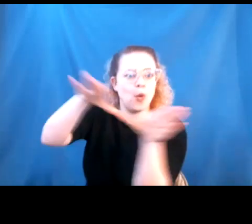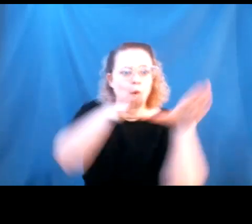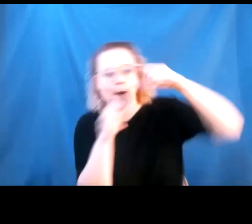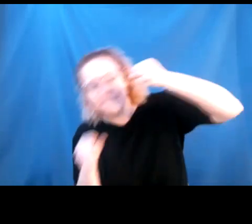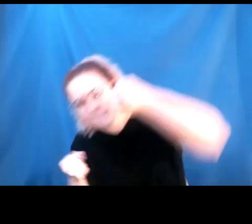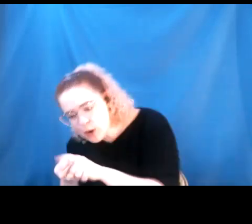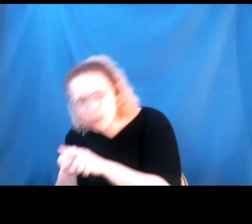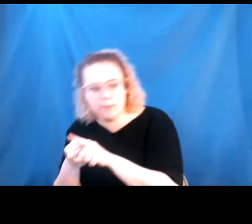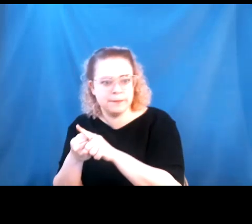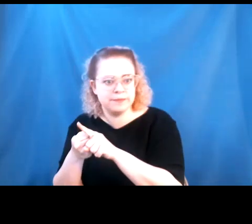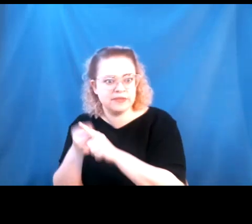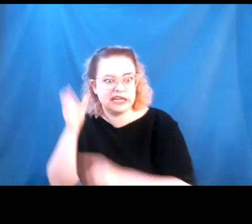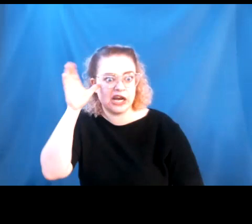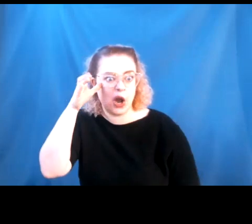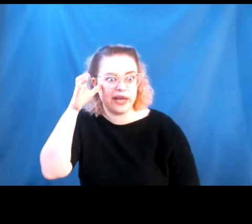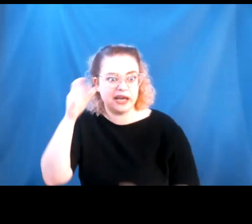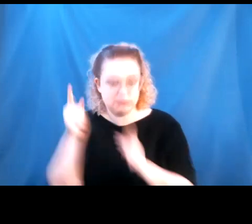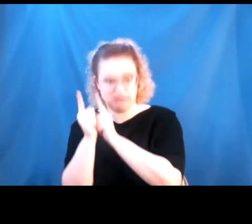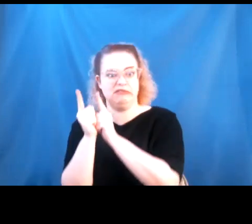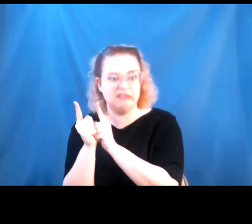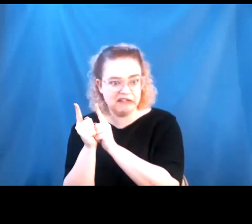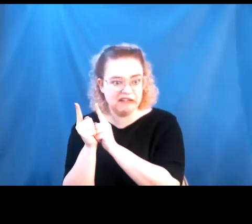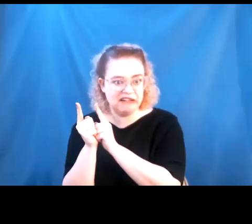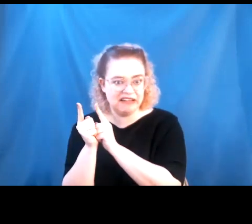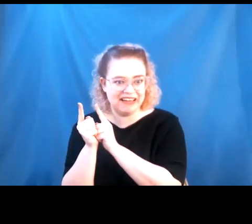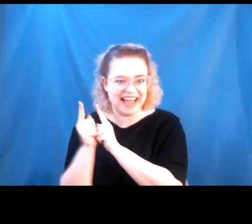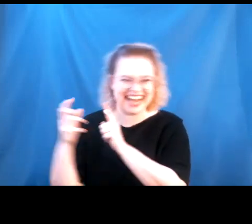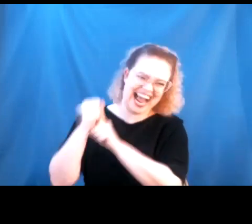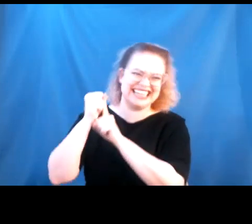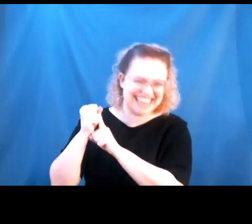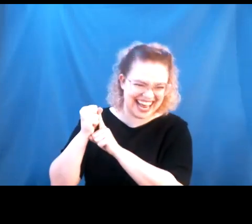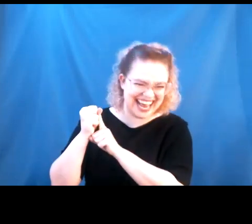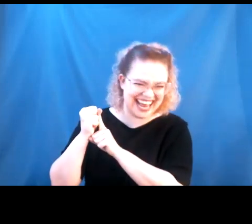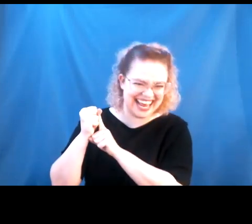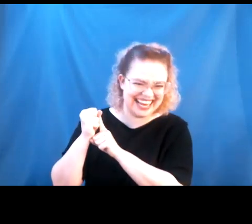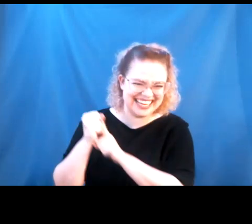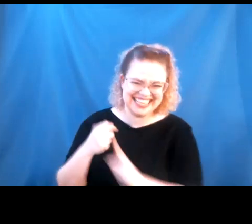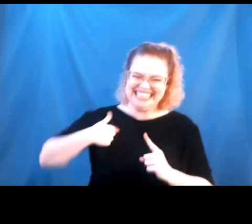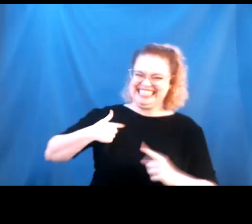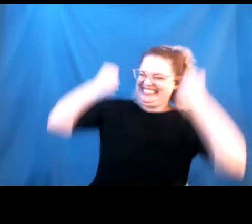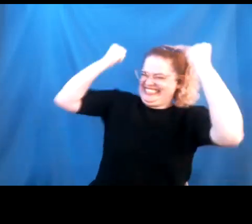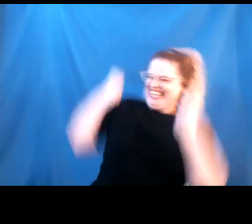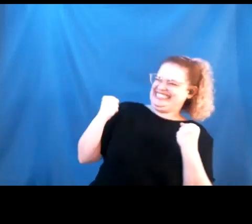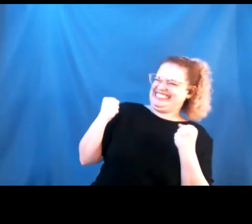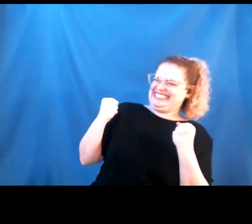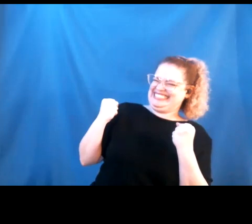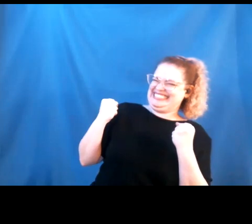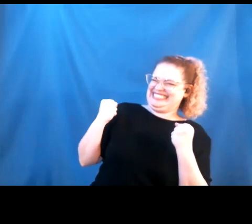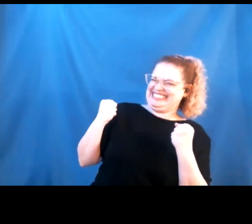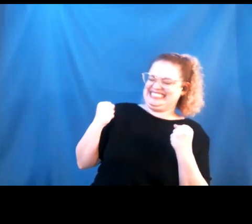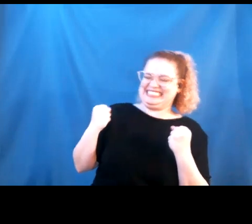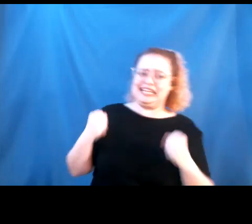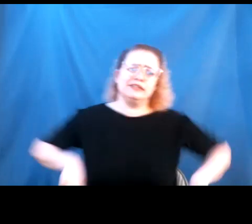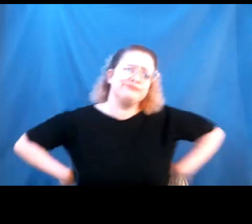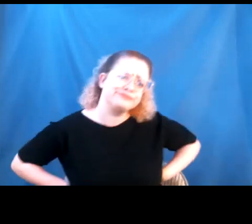Chloe. Oomph. Gotcha. Yes. This is